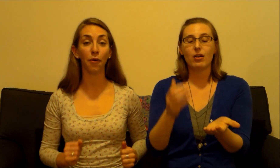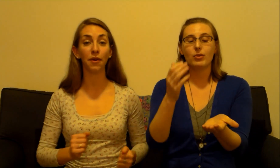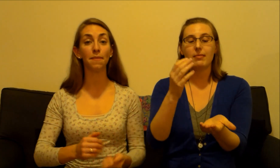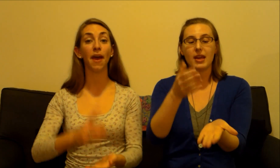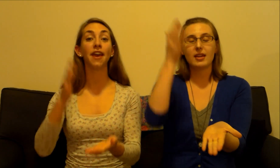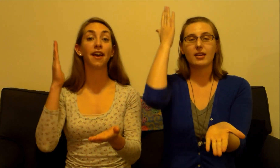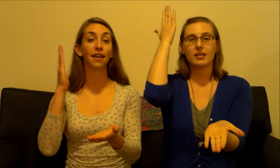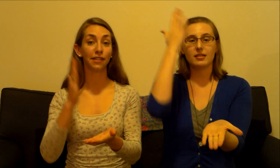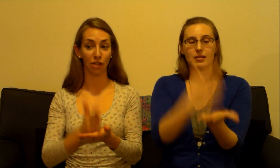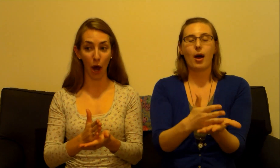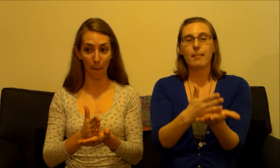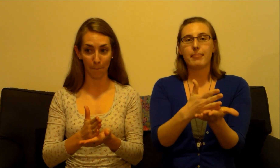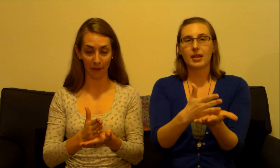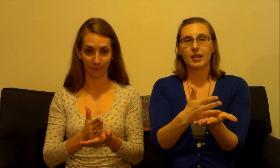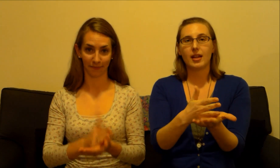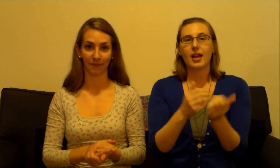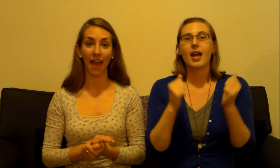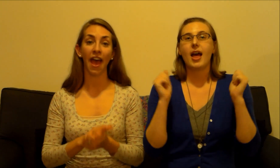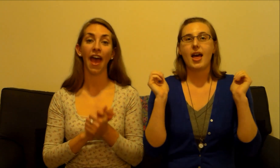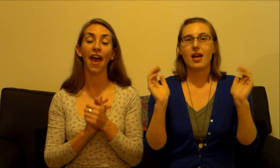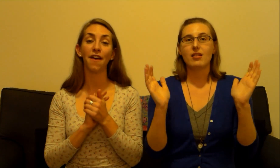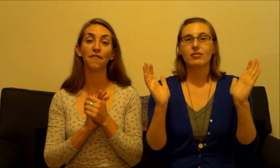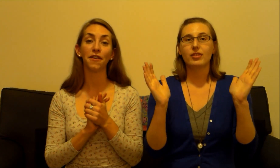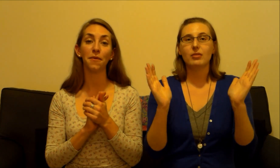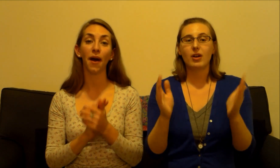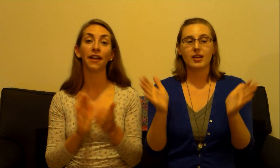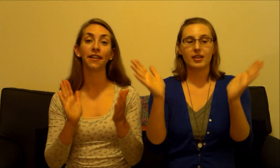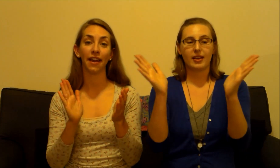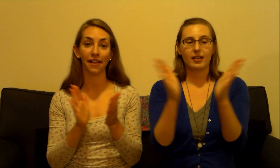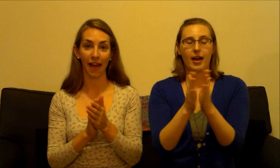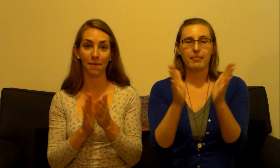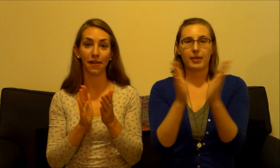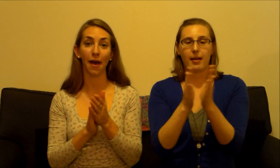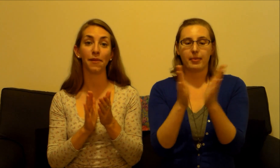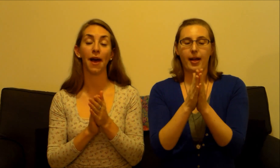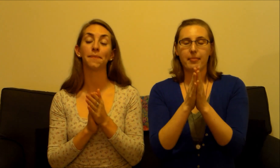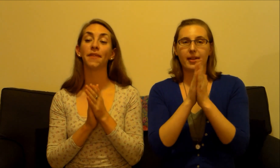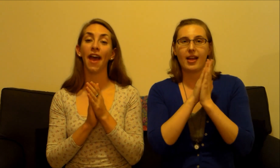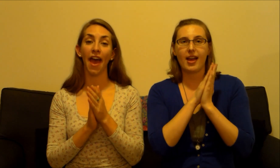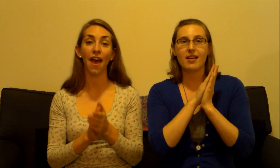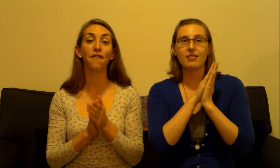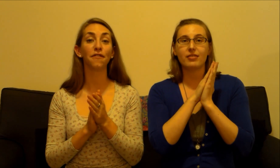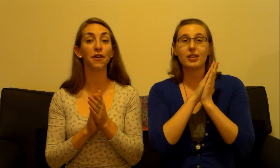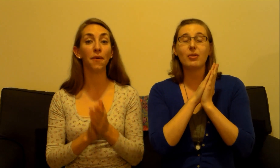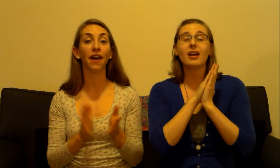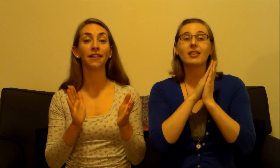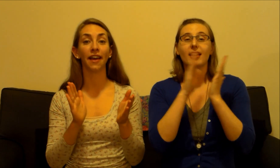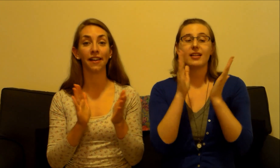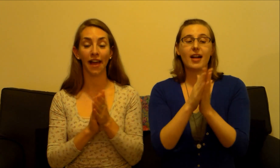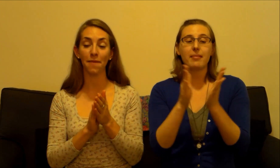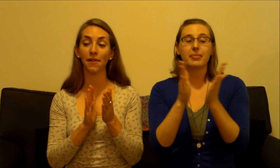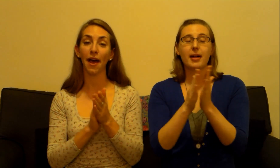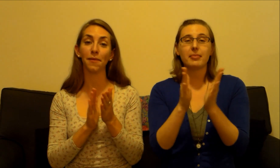we make a stop. Everyone can clap, clap, clap. Everyone can clap, clap,